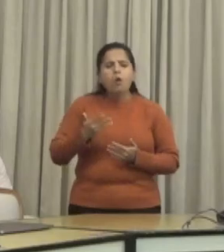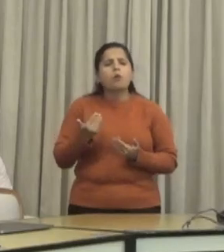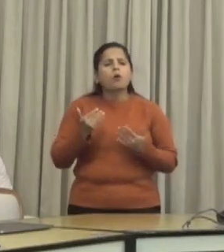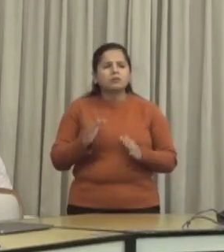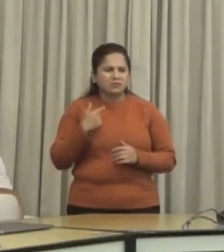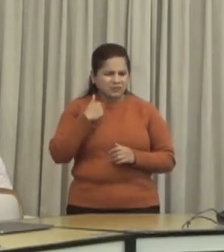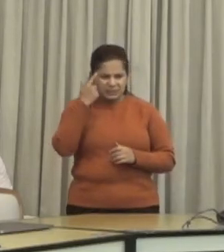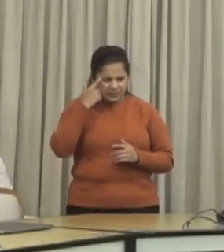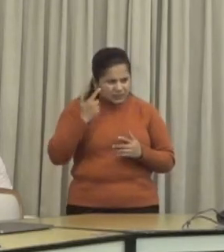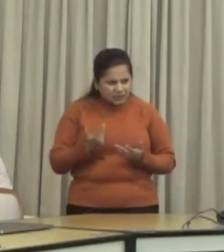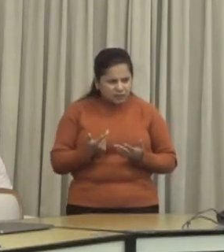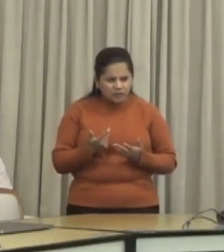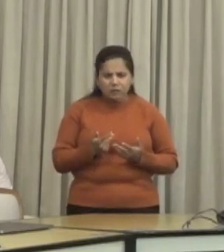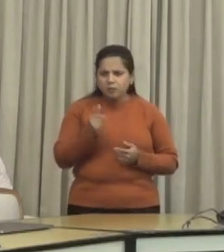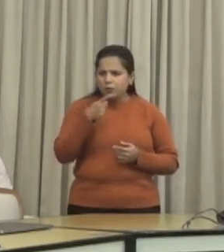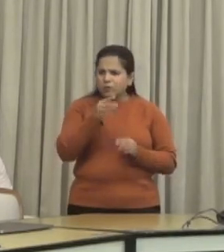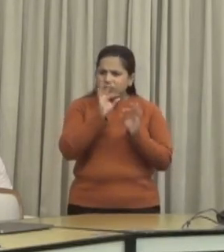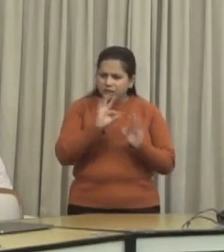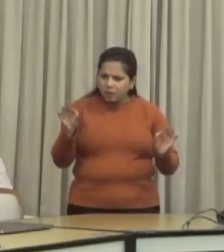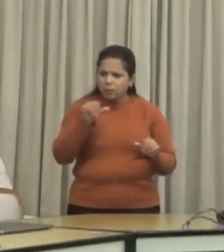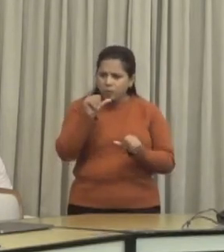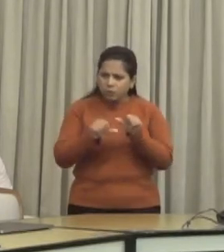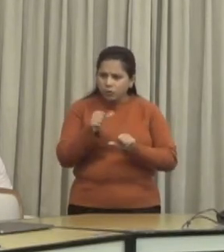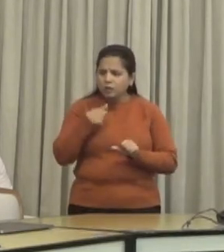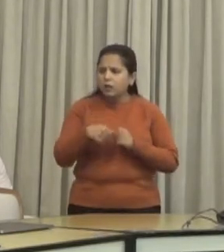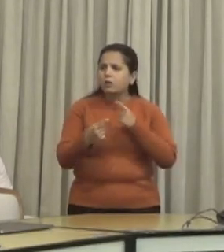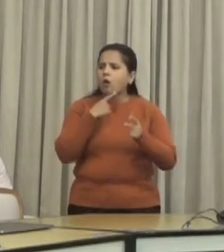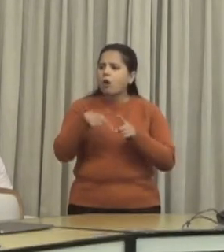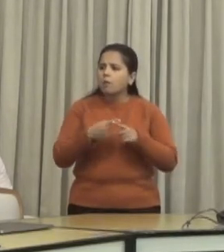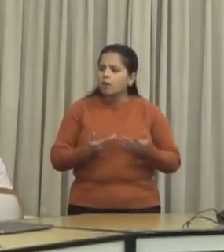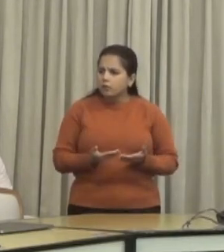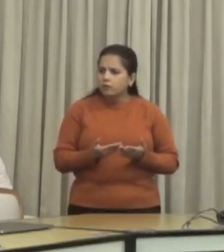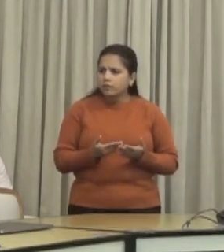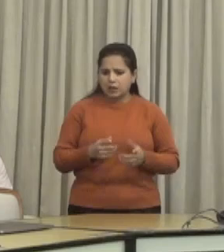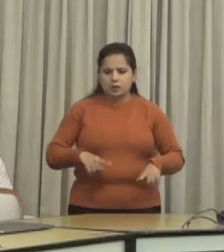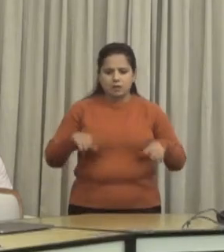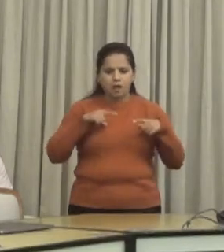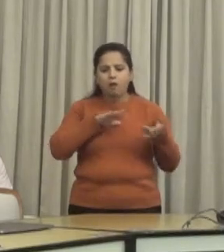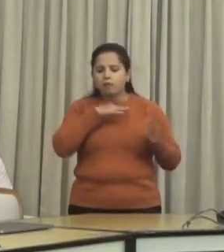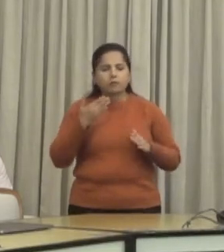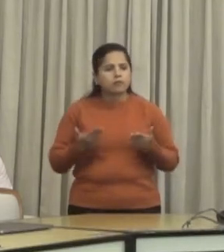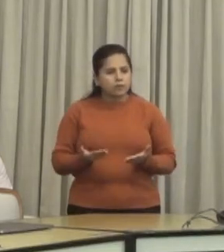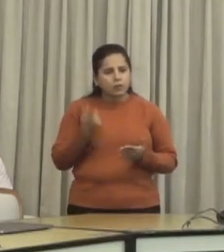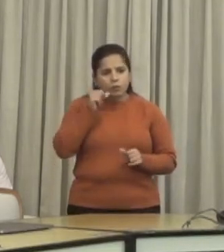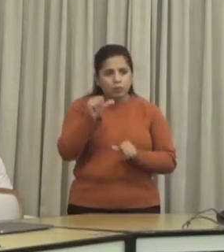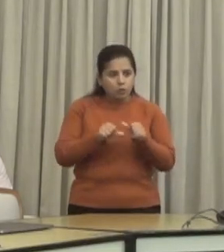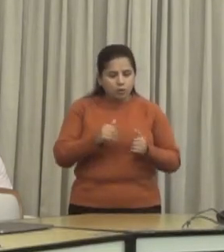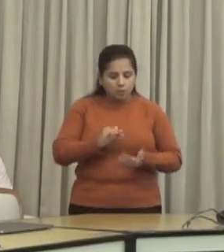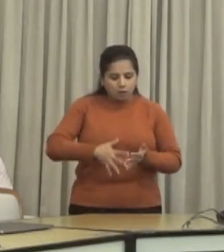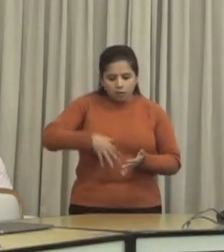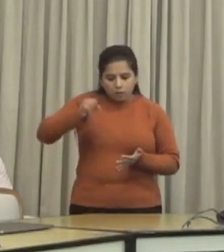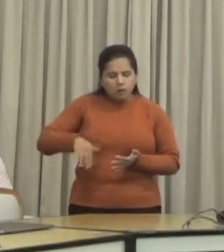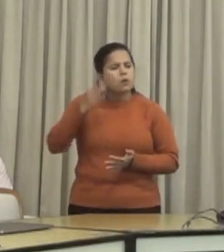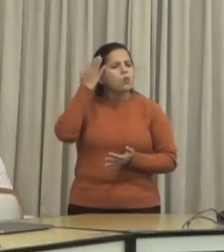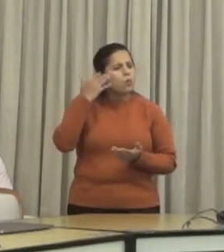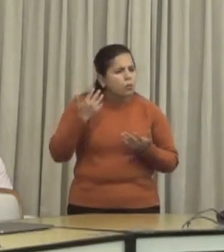don't think people, for such simple procedures. We are talking about end of life. Even for procedures like abortion, why